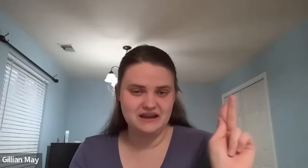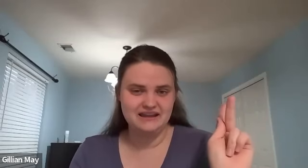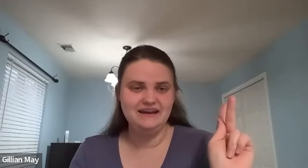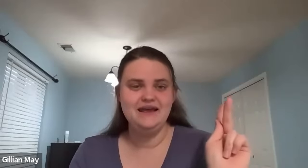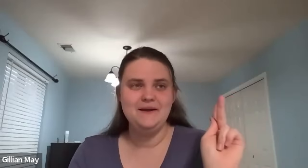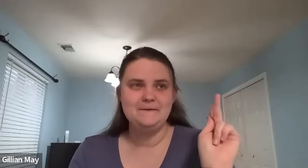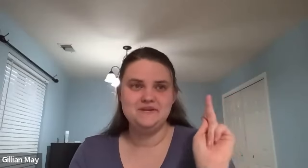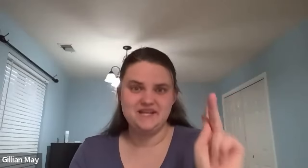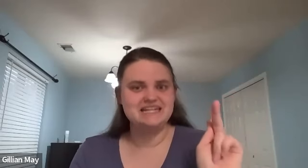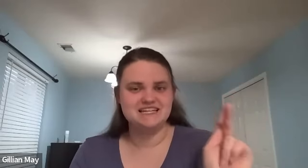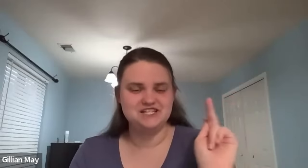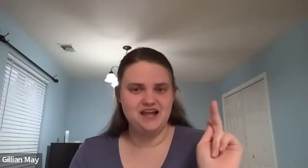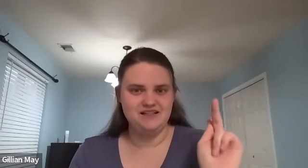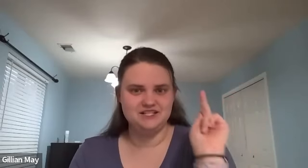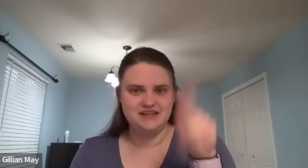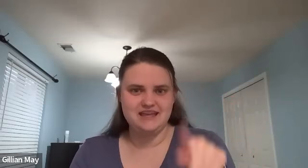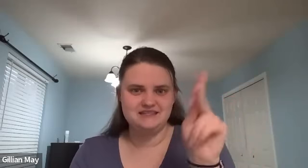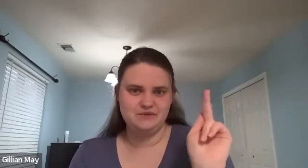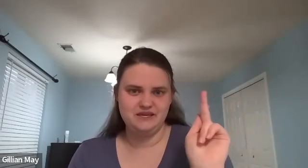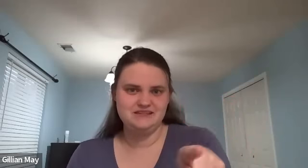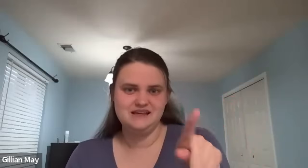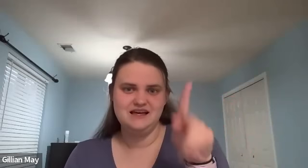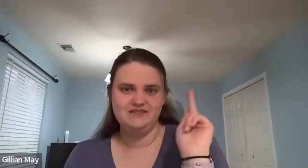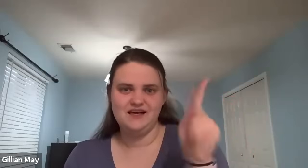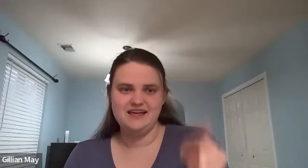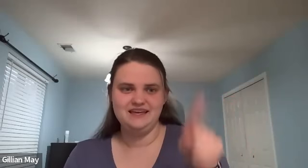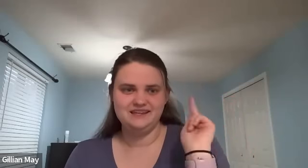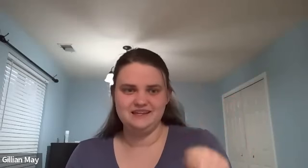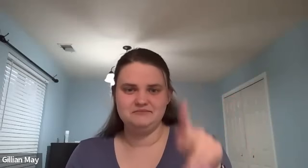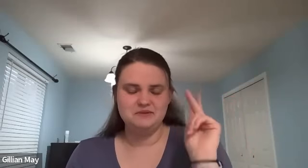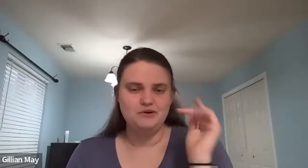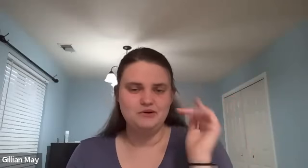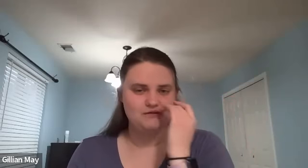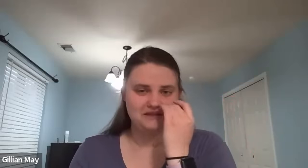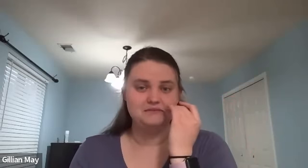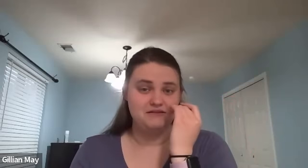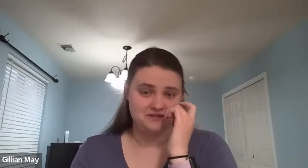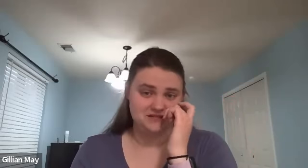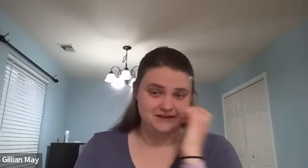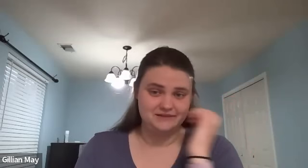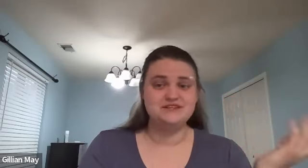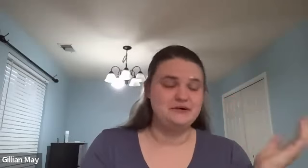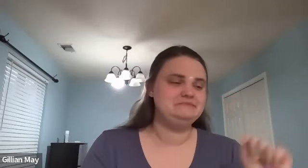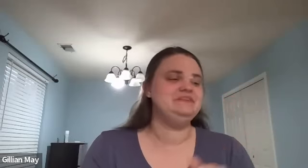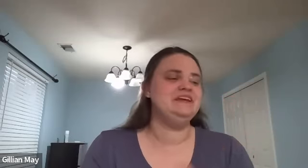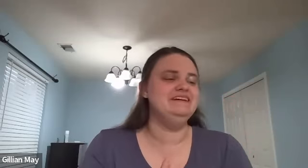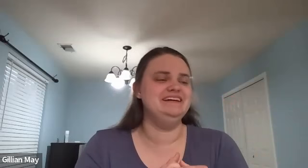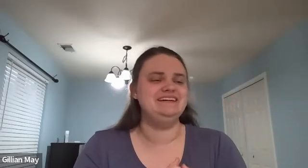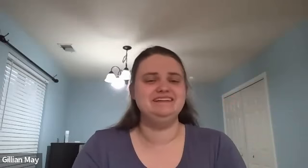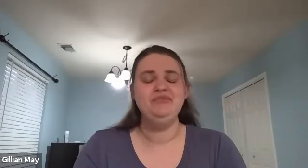right, because that is such a challenge. The K's and the P's, people will overthink them every time. So,